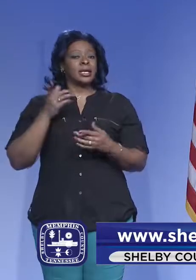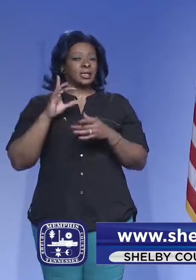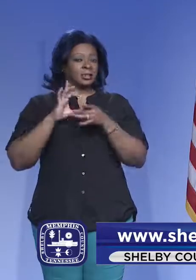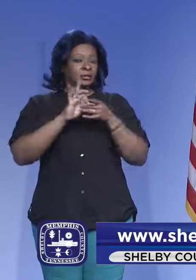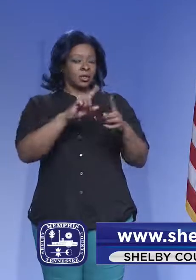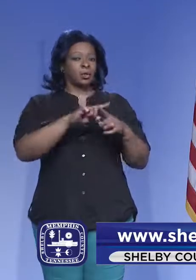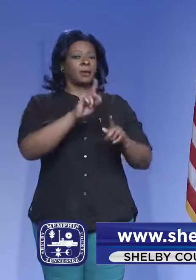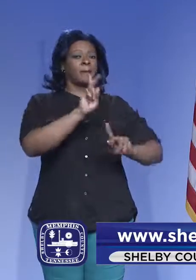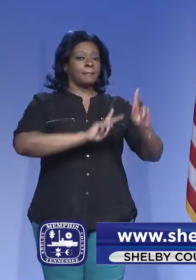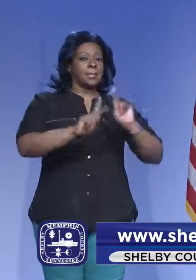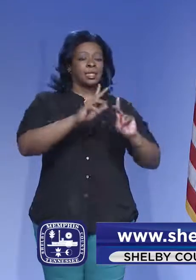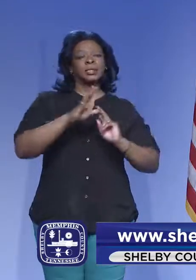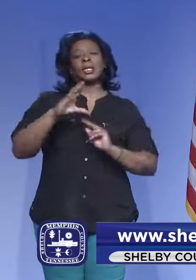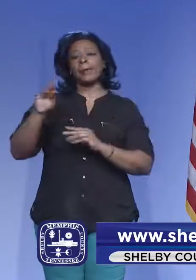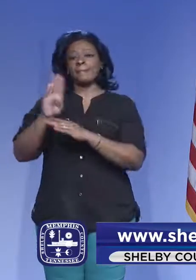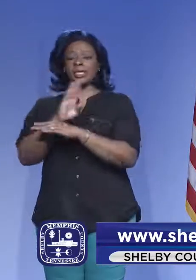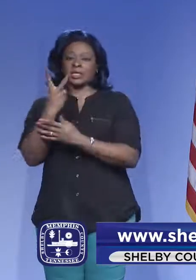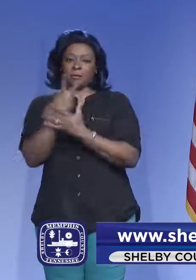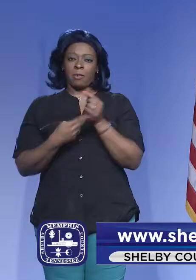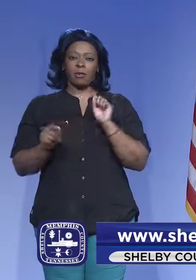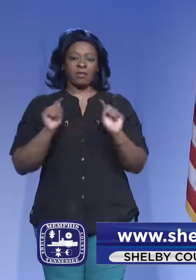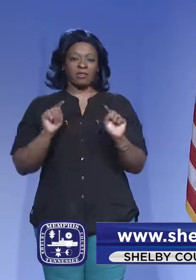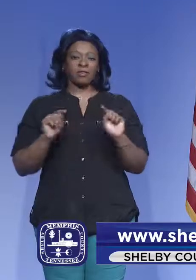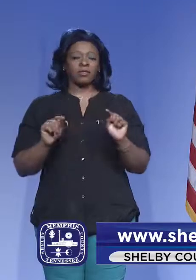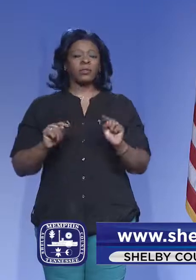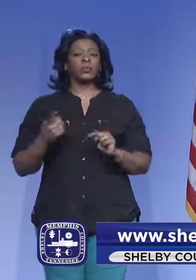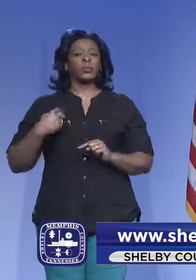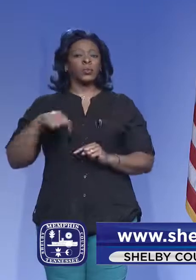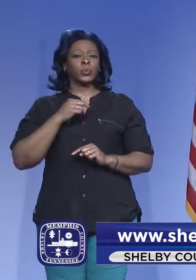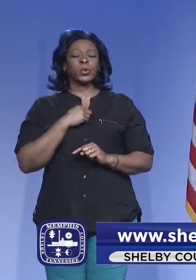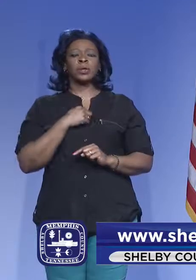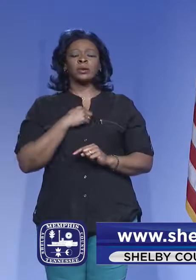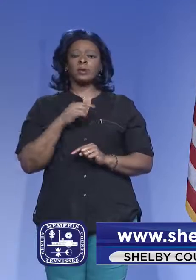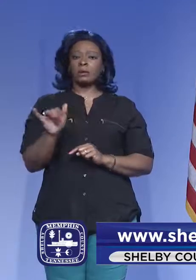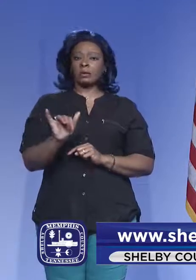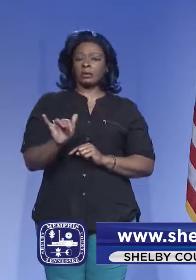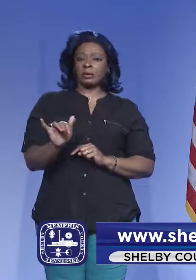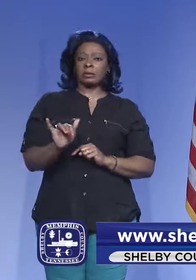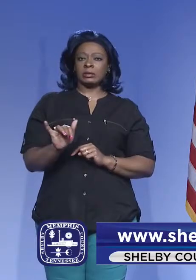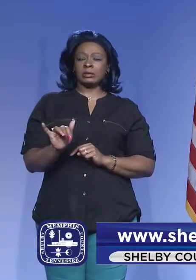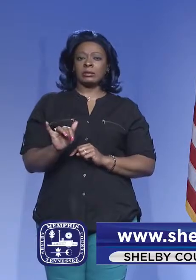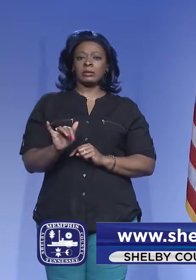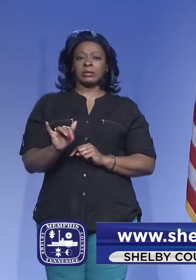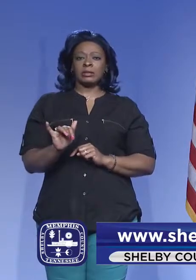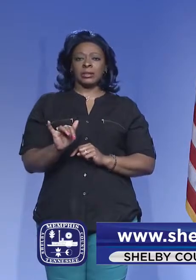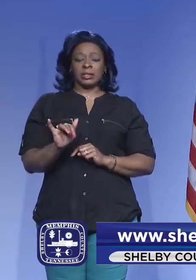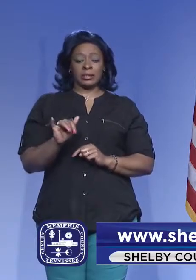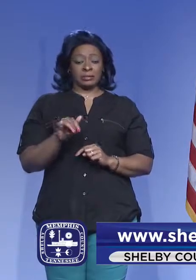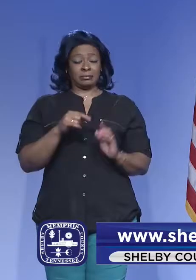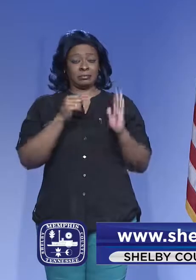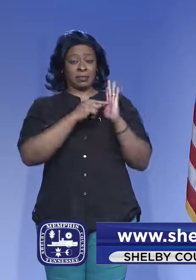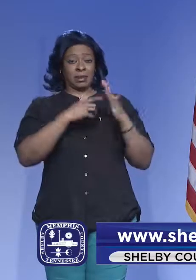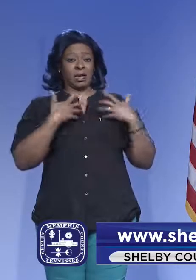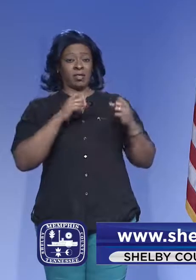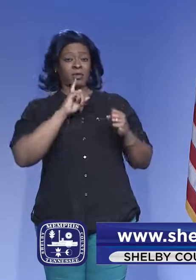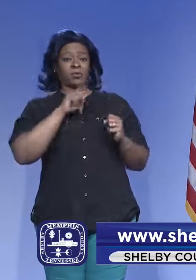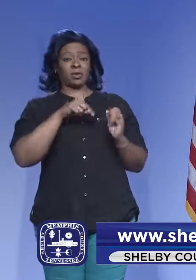as businesses. We also, in this health directive,